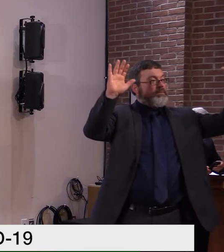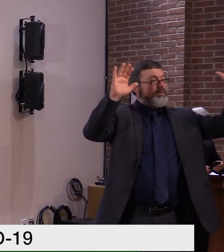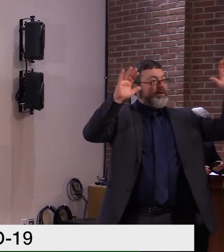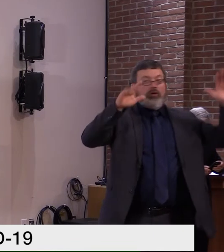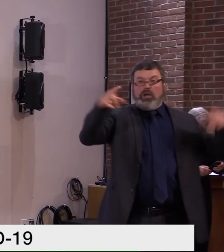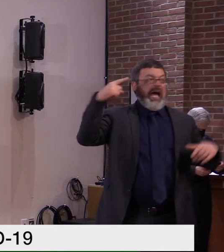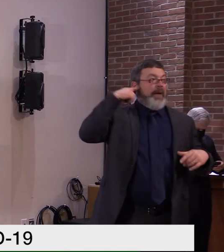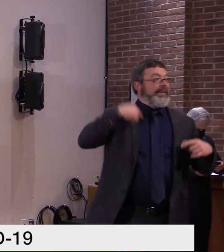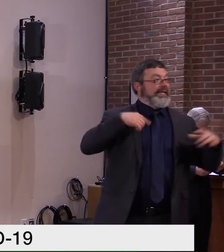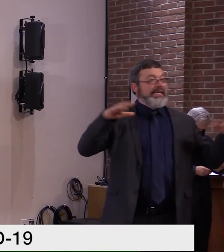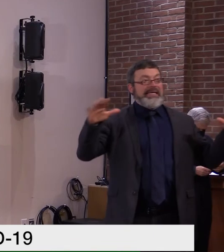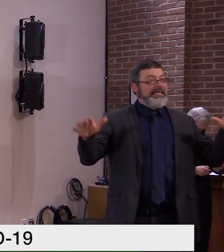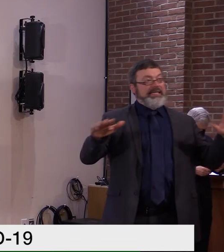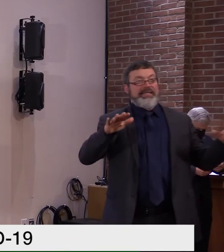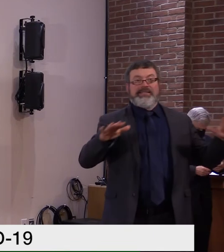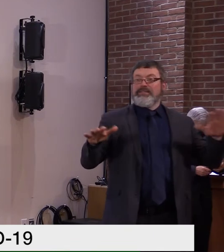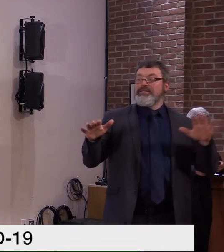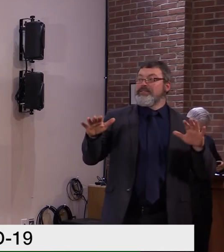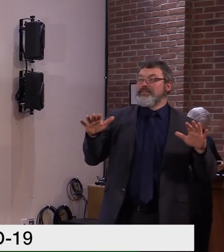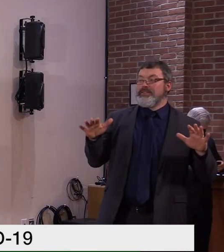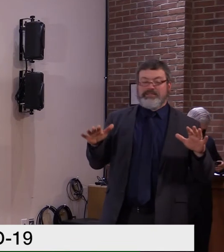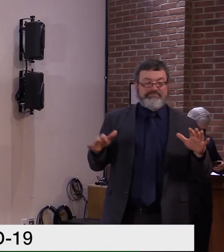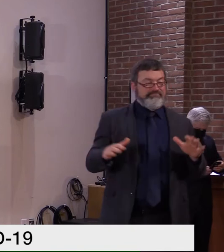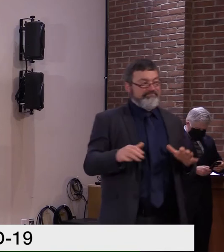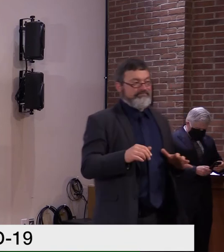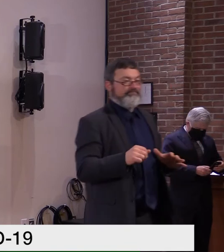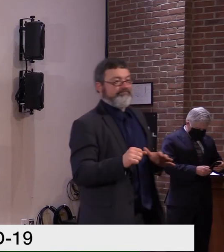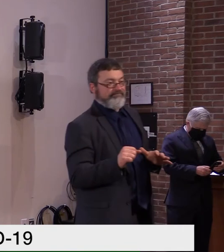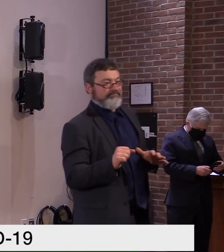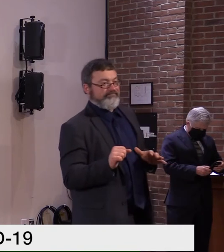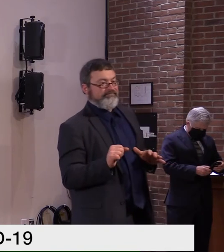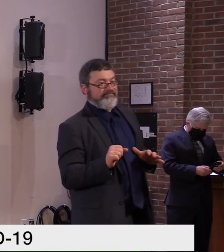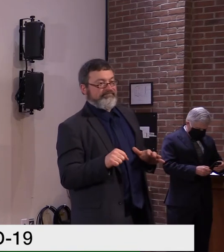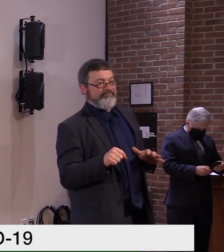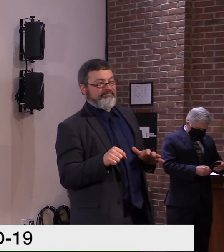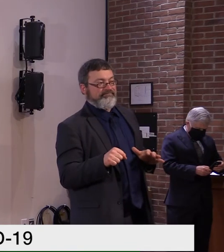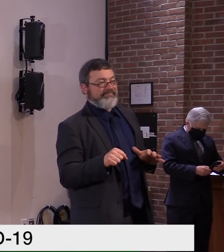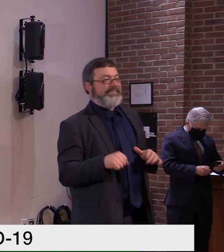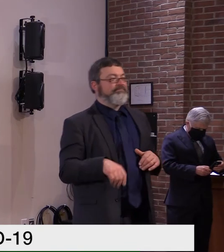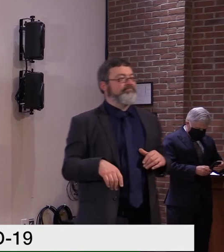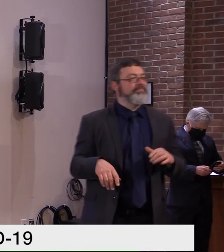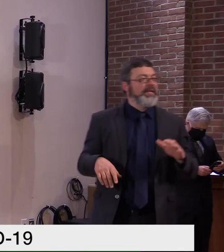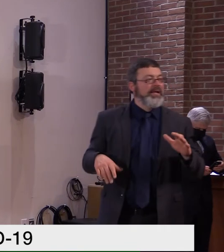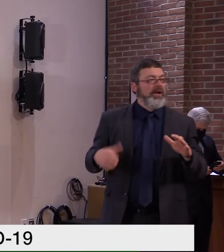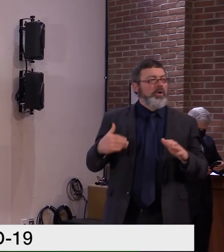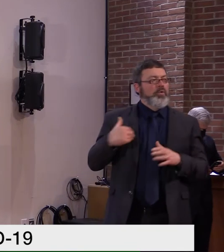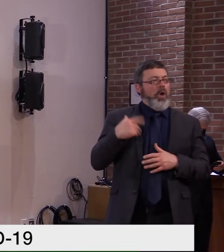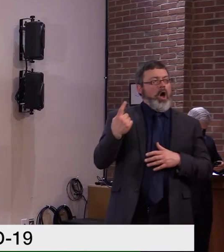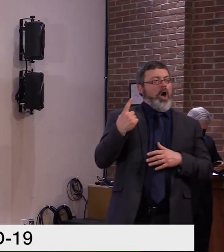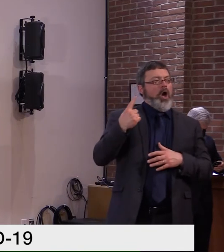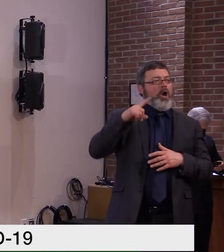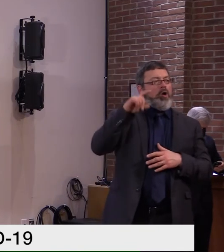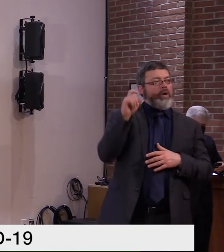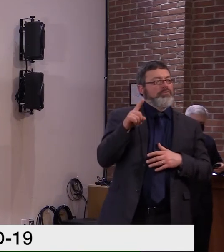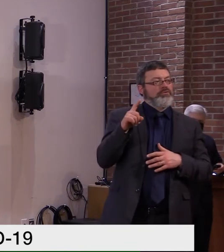can. Okay, great. I have a question from a viewer who tried to contact the health department related to the